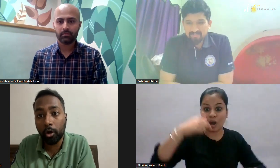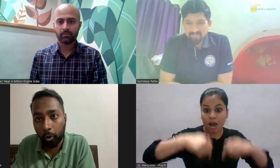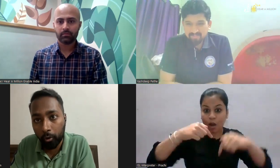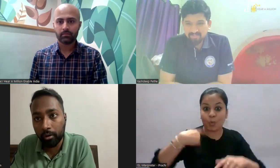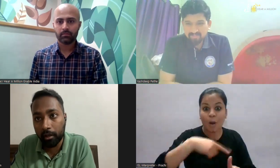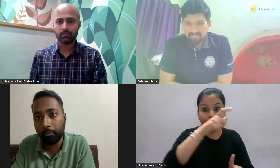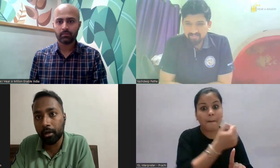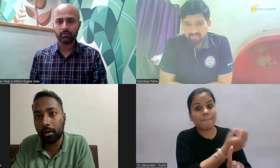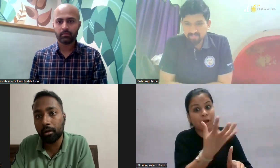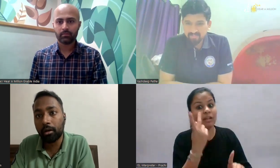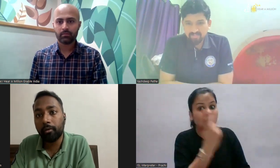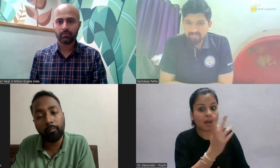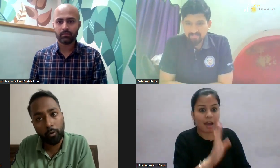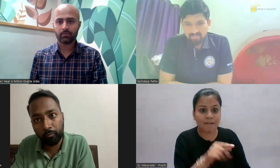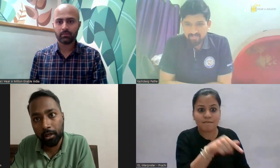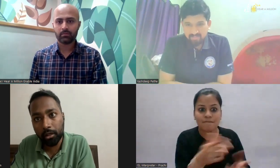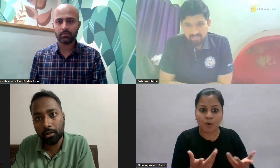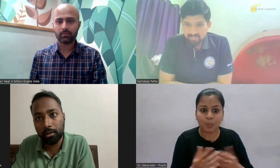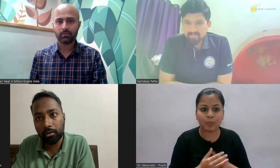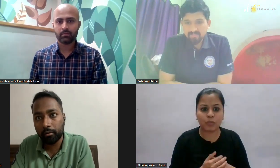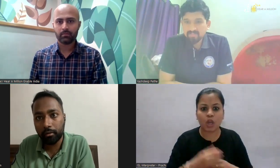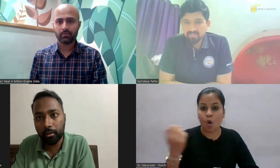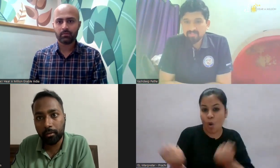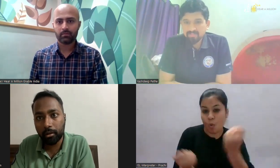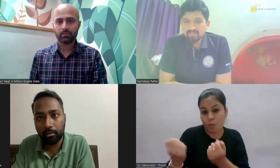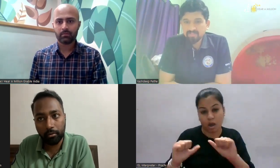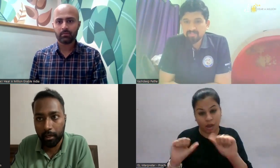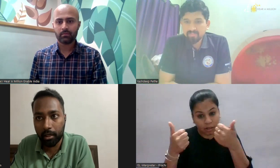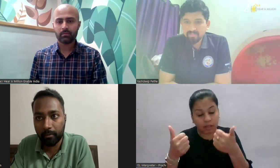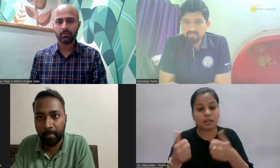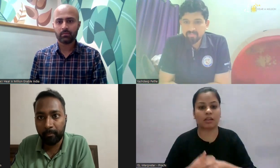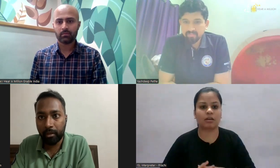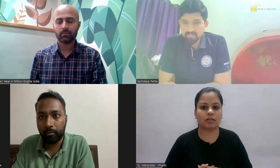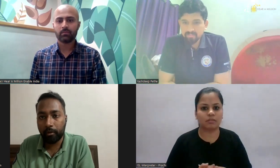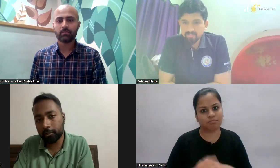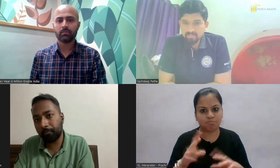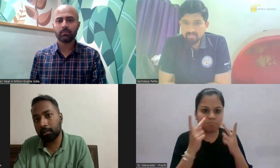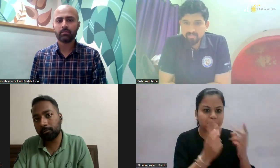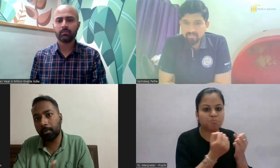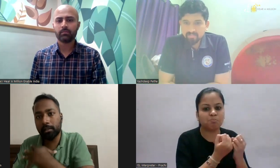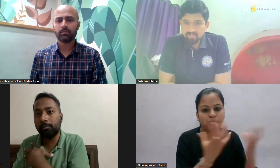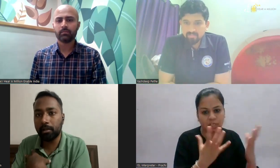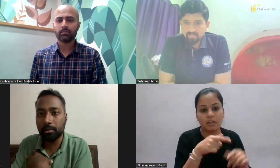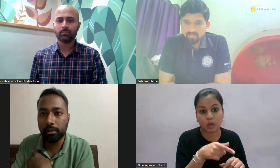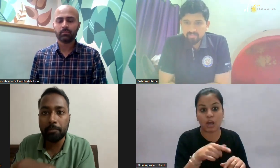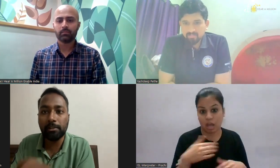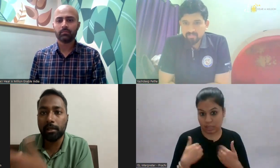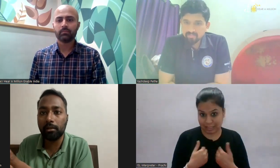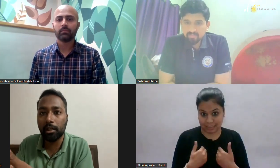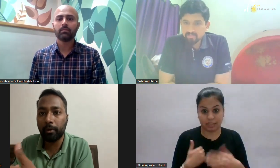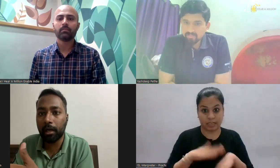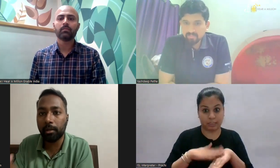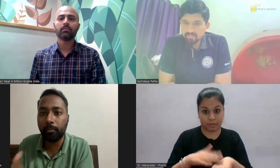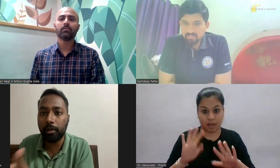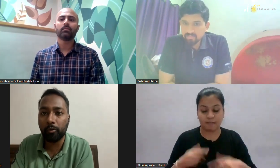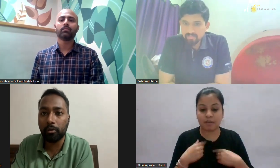persons who have driven four wheel right? As far as my experience, I am saying